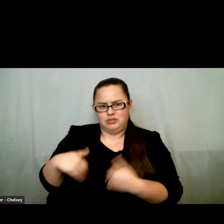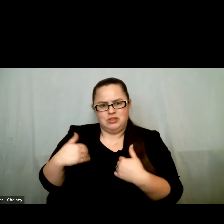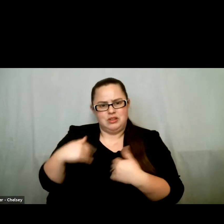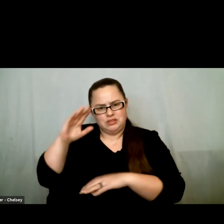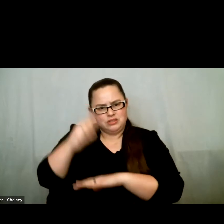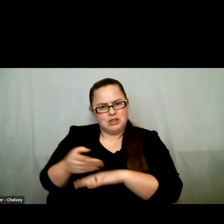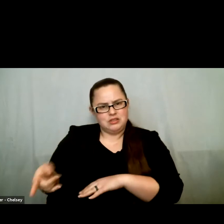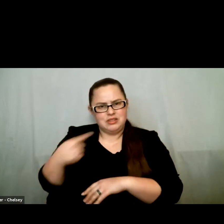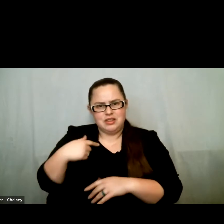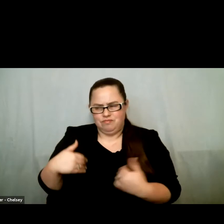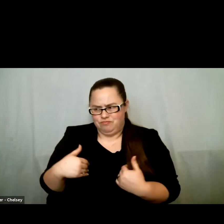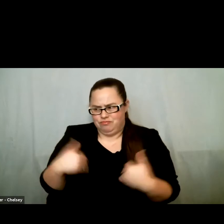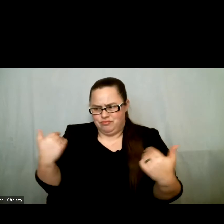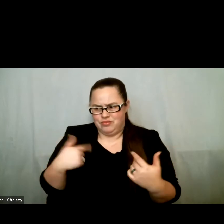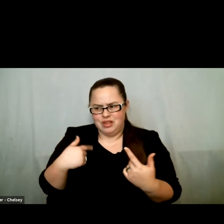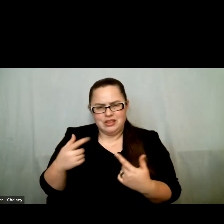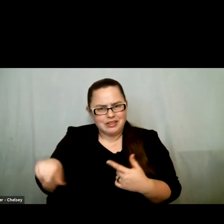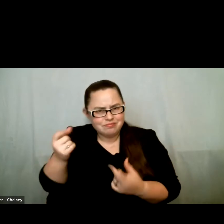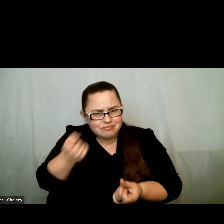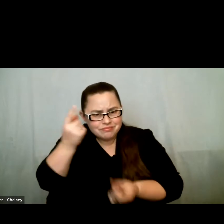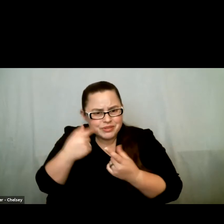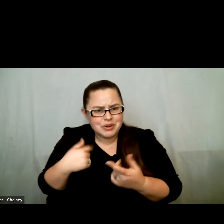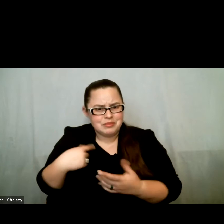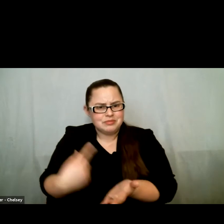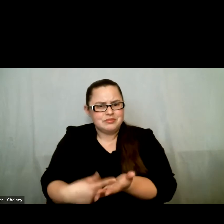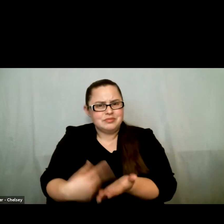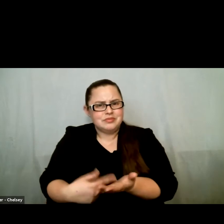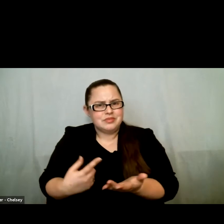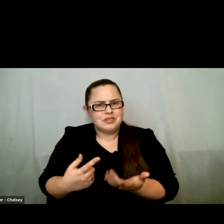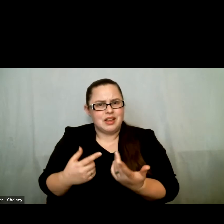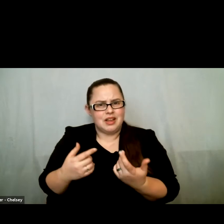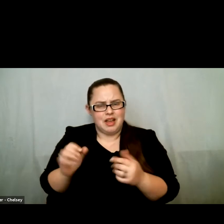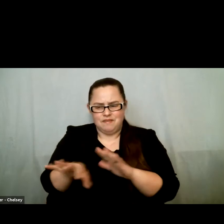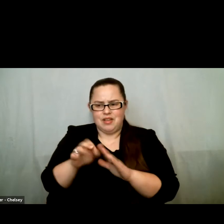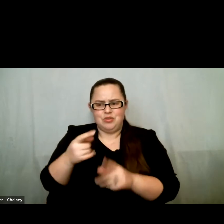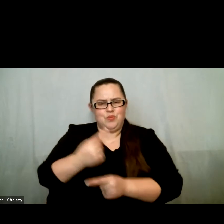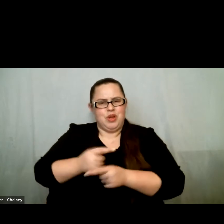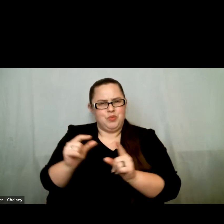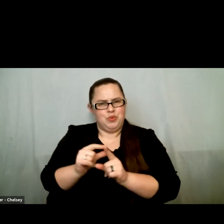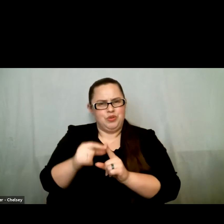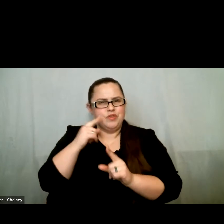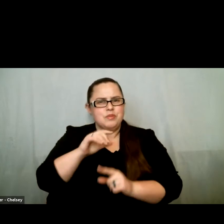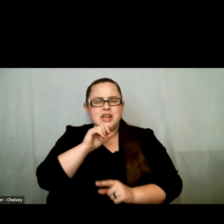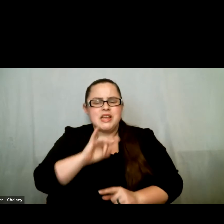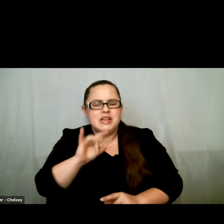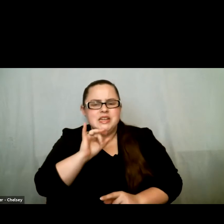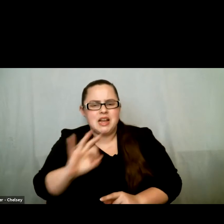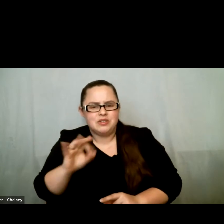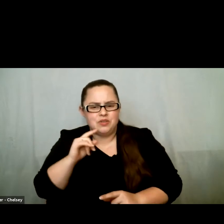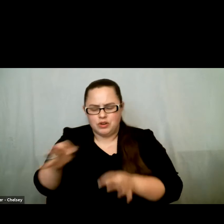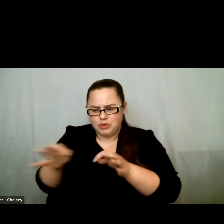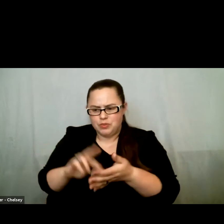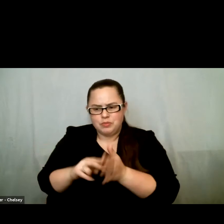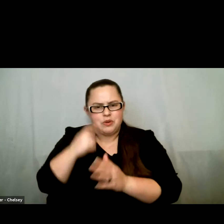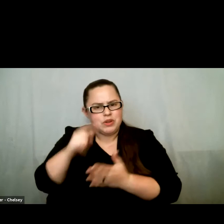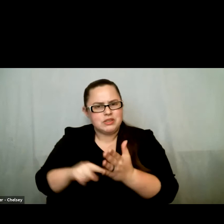be able to comprehend what I'm telling them. Can I find the right words to tell my 8 and 9-year-olds what racism means? The cartoons that